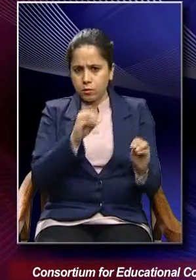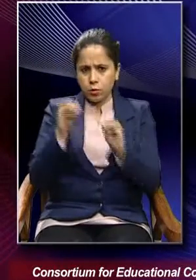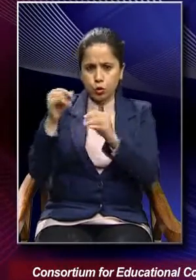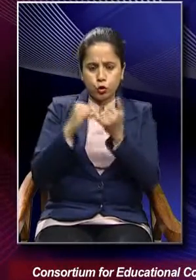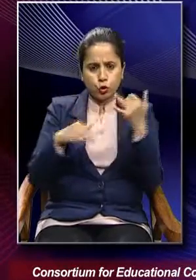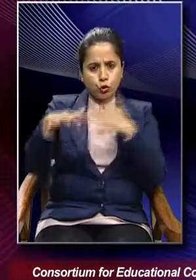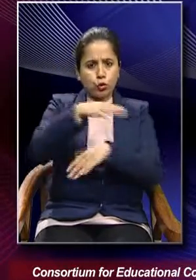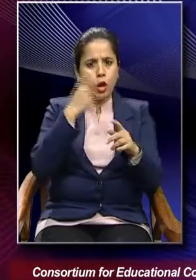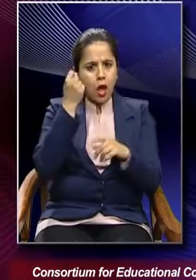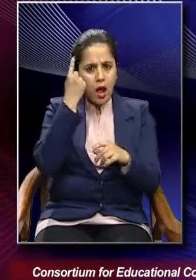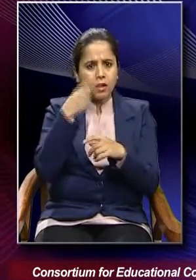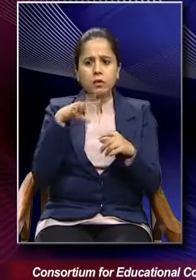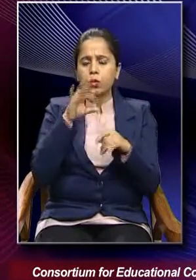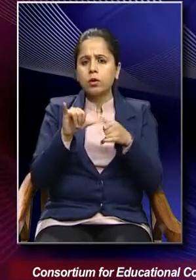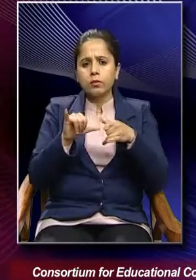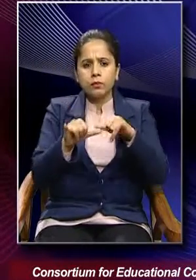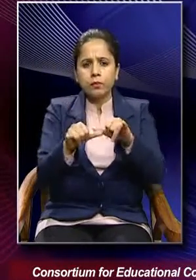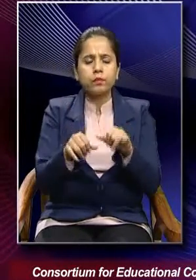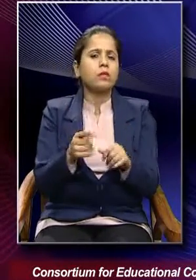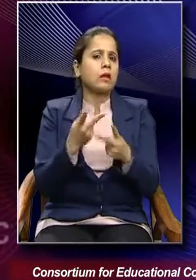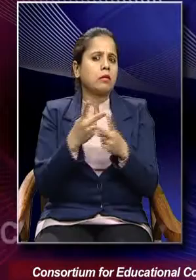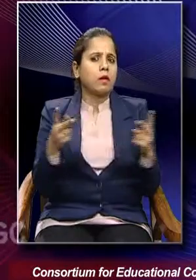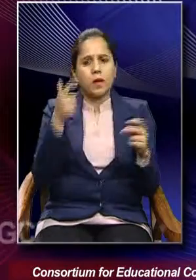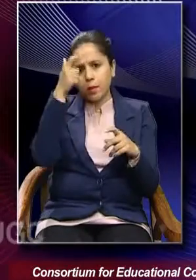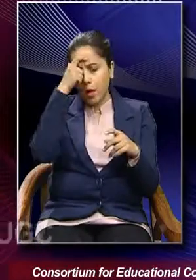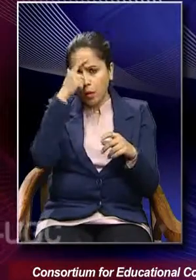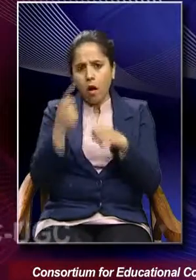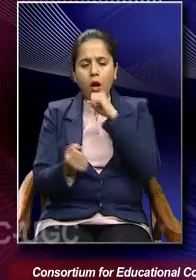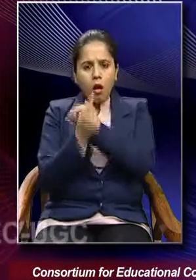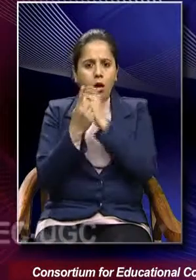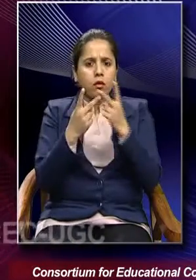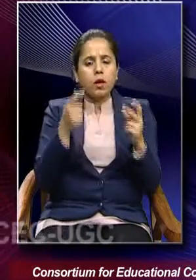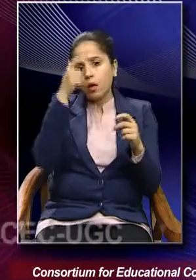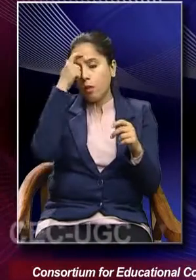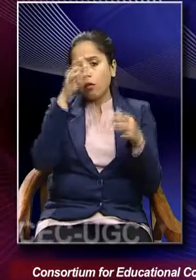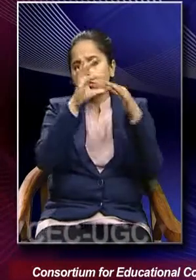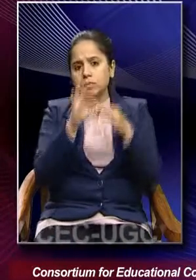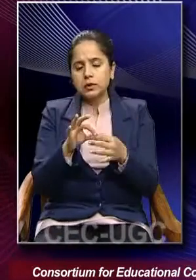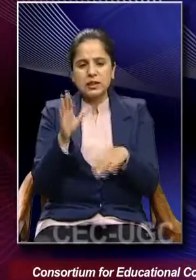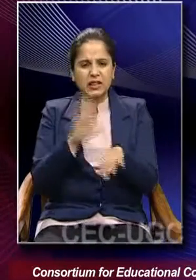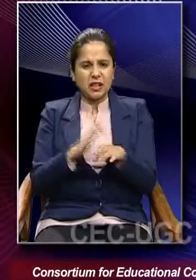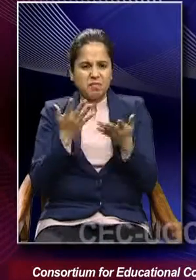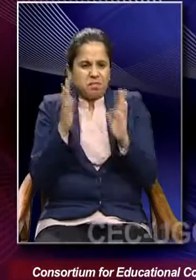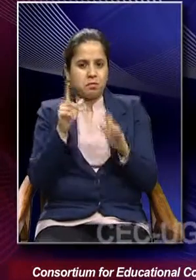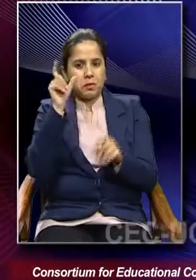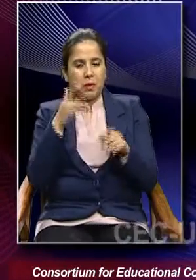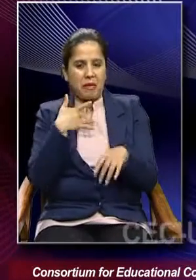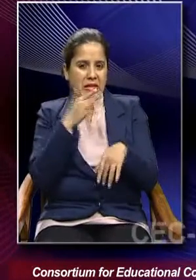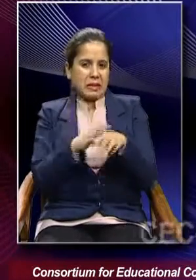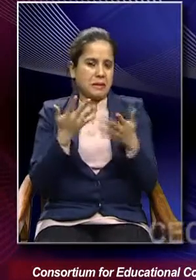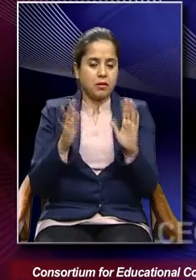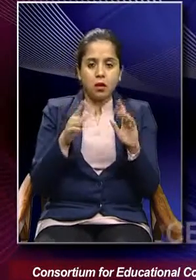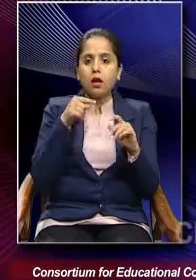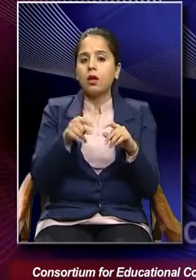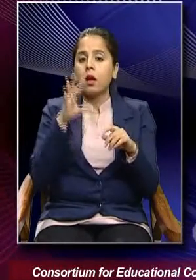socially to deal with several problems, especially the problem of untouchability. So, the most